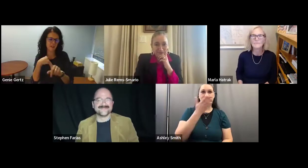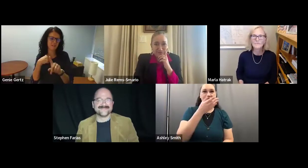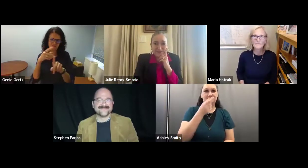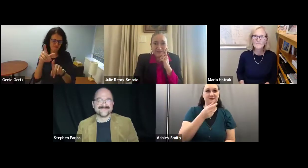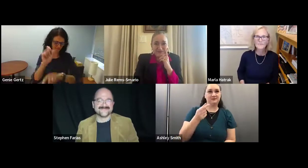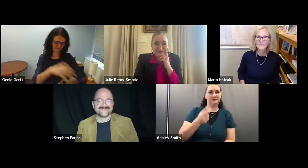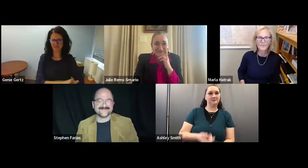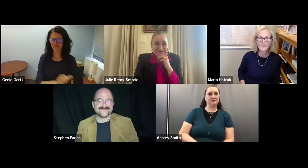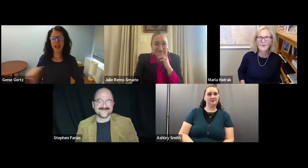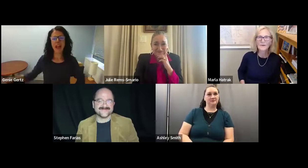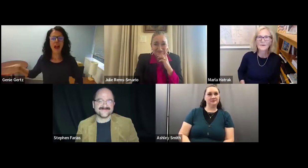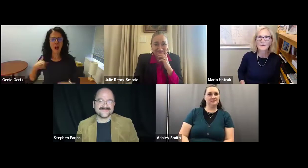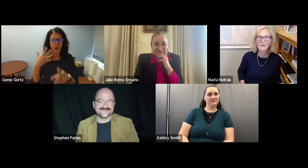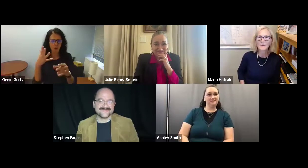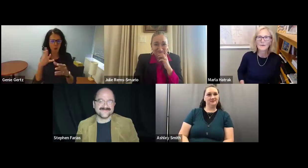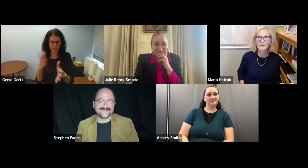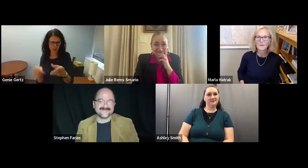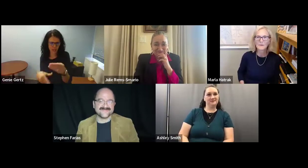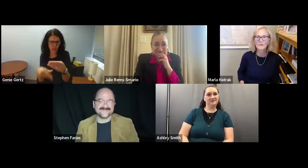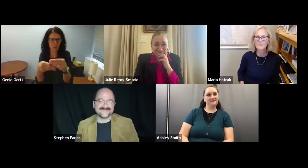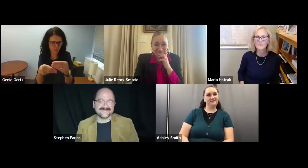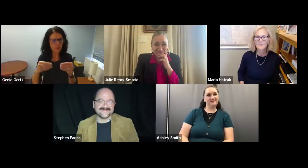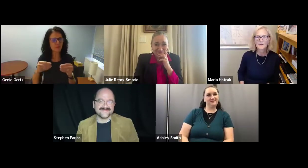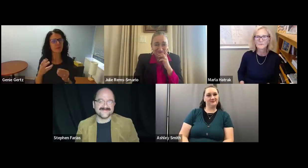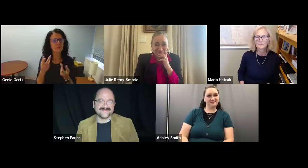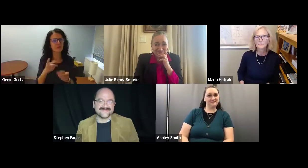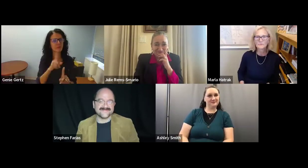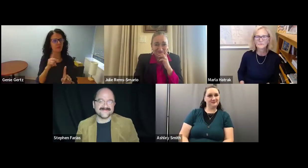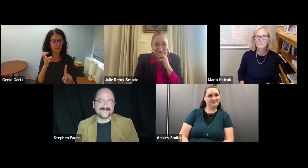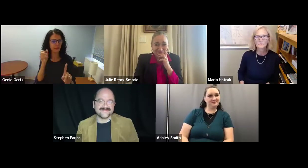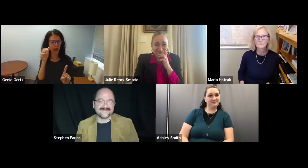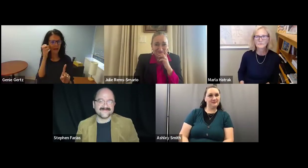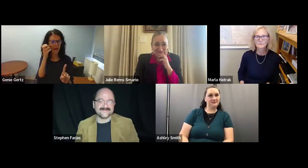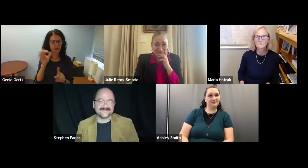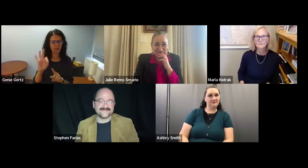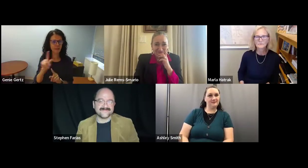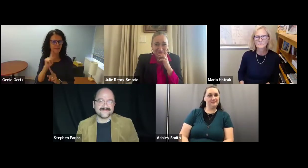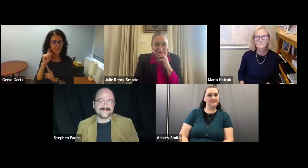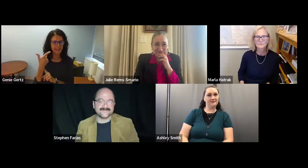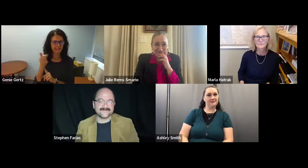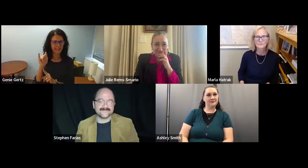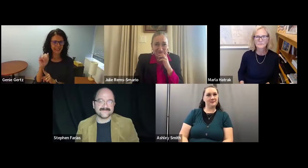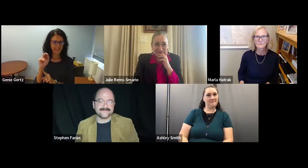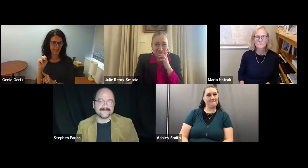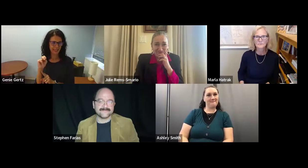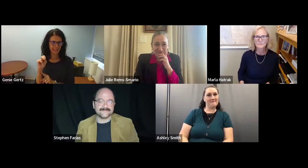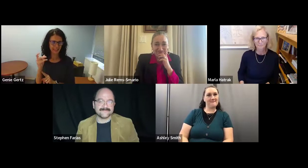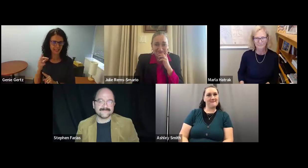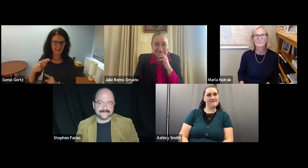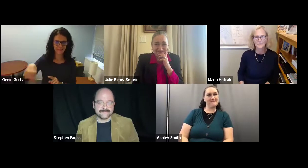designed learning environment for our children today. Yeah, I just want to add something to that concept of